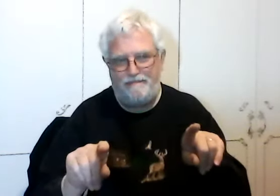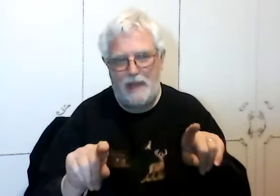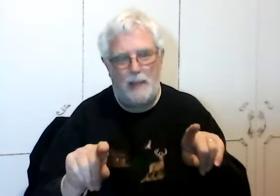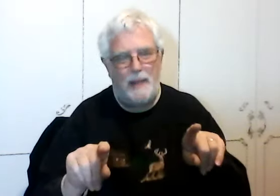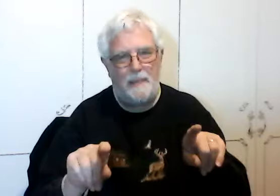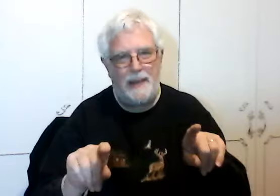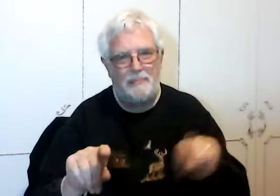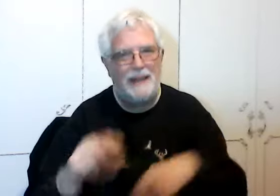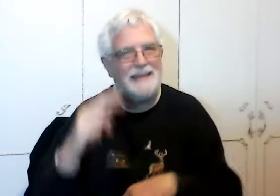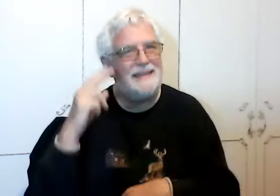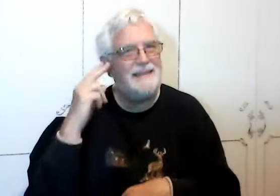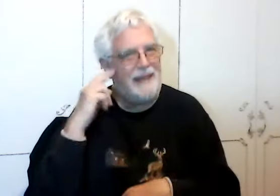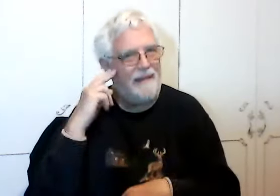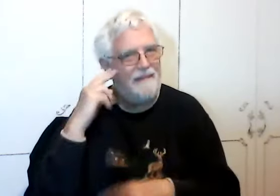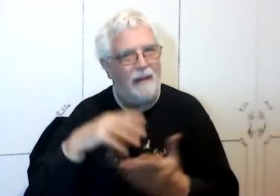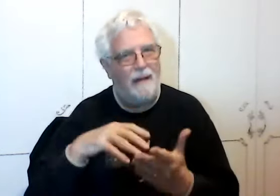It might be